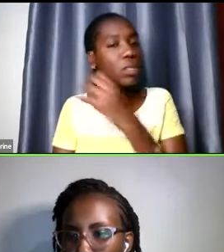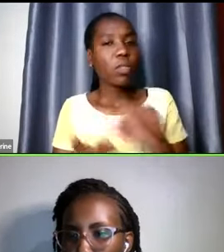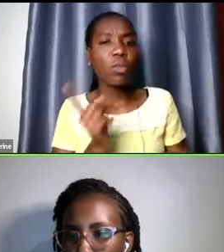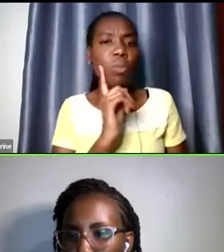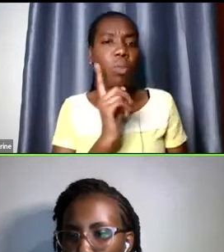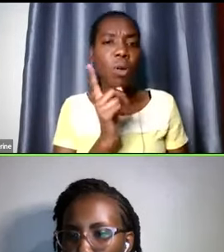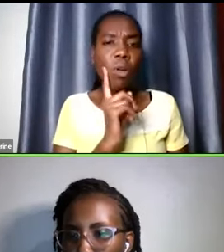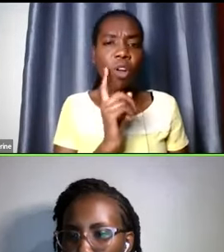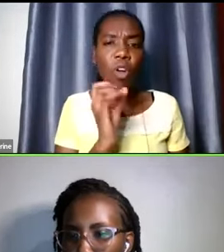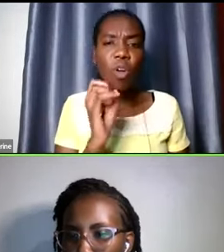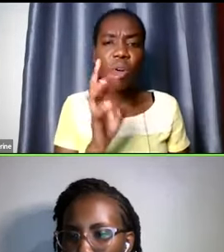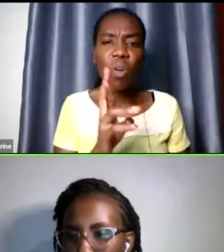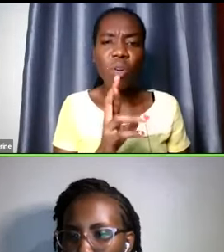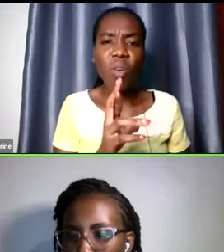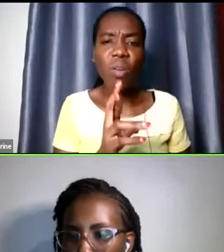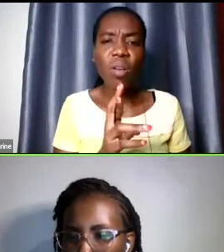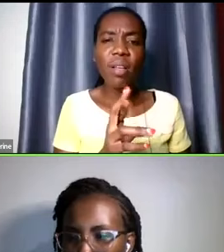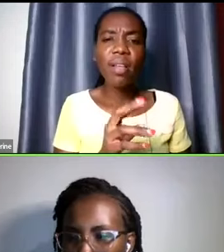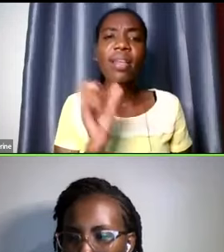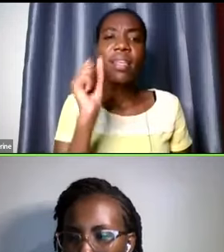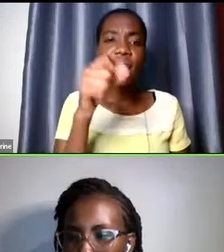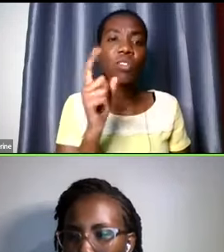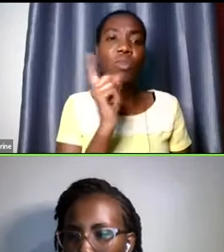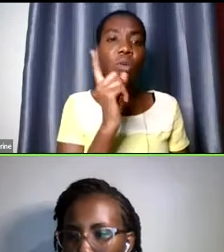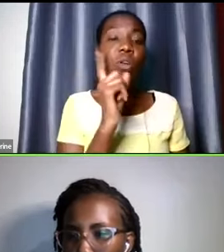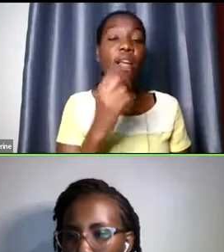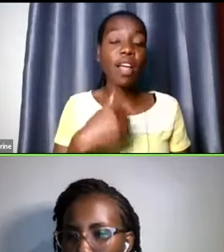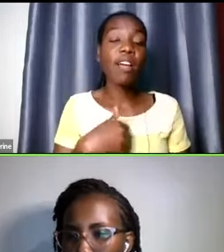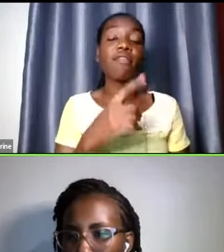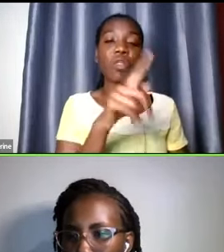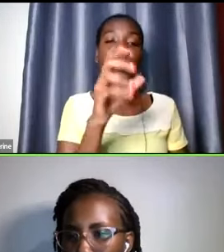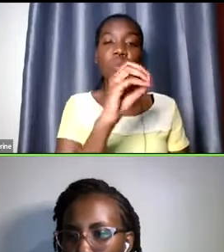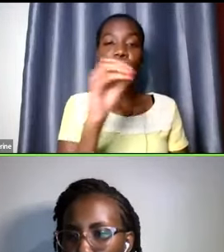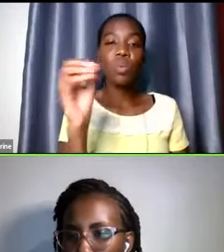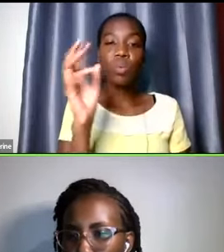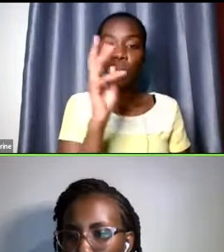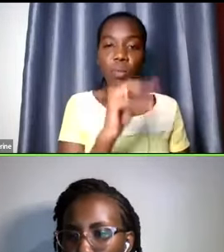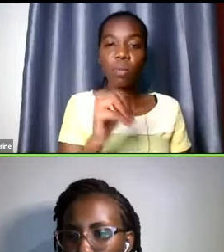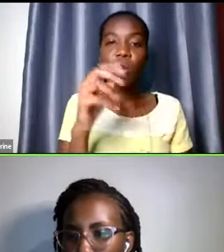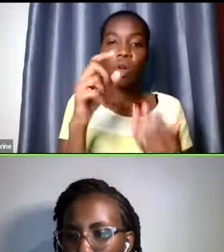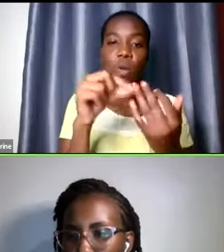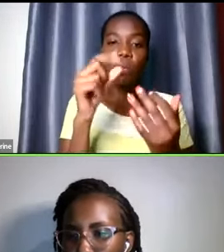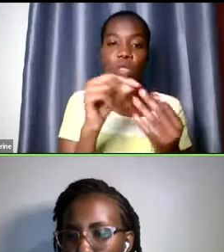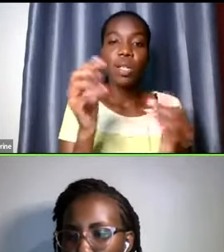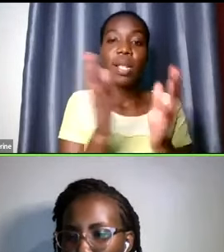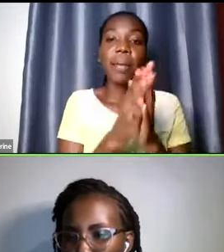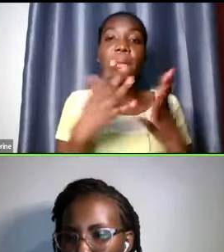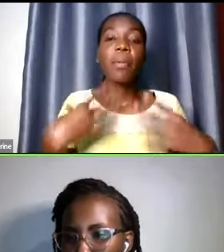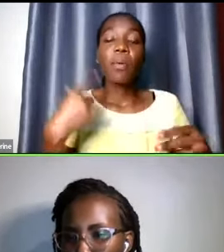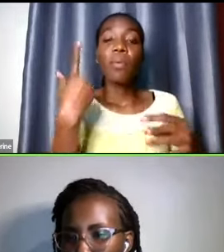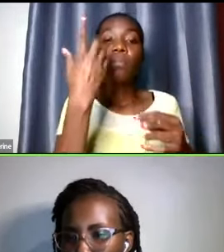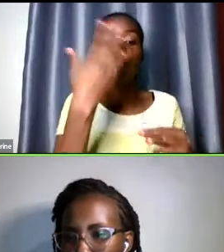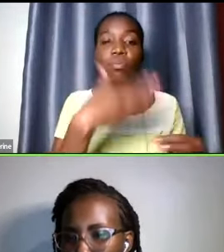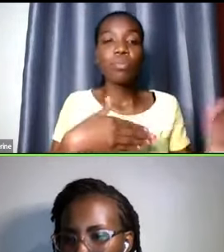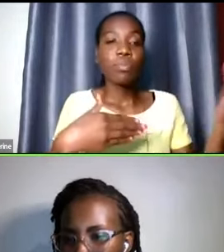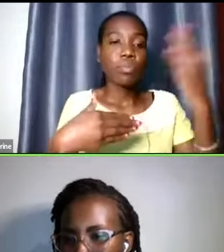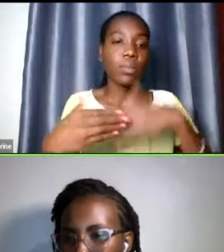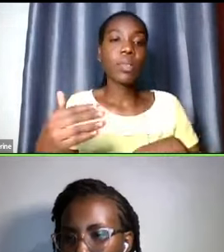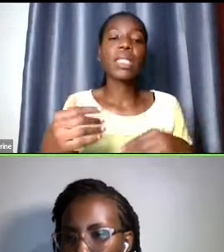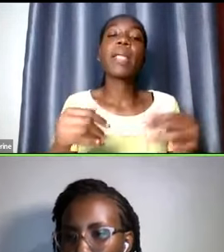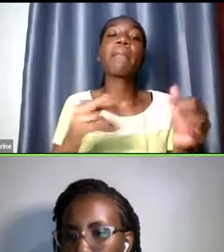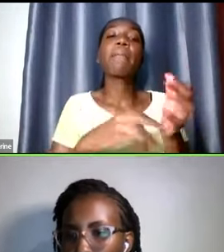talking about tomorrow? Tomorrow, yes, we will have the Zoom option. And for those who are coming physically, there's no charge, so please